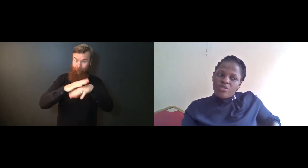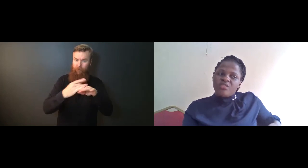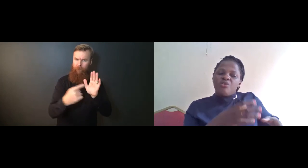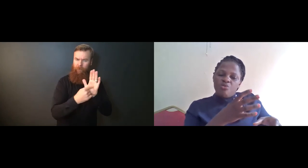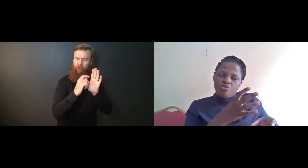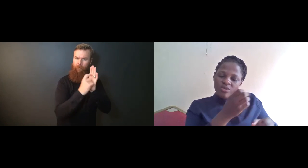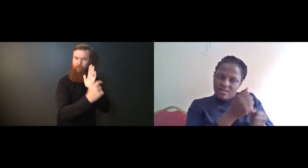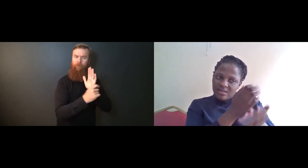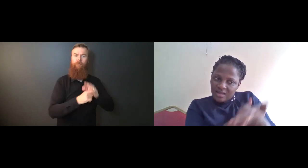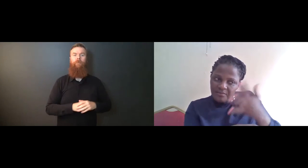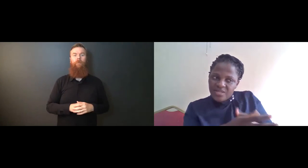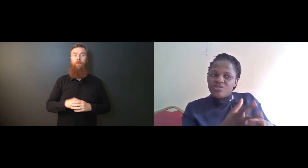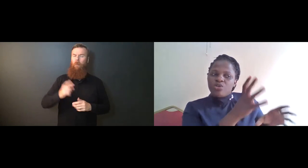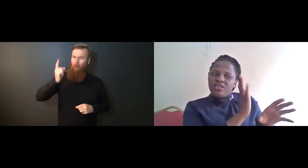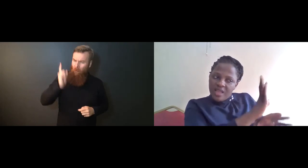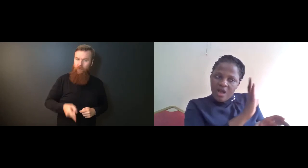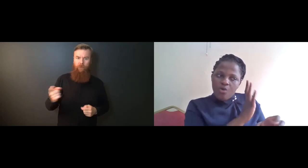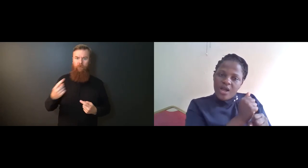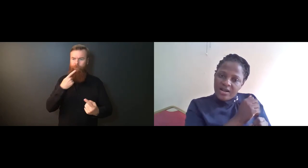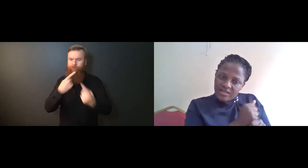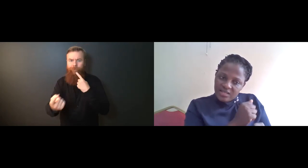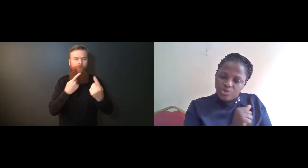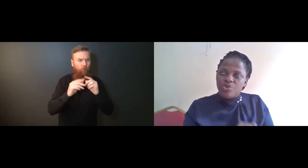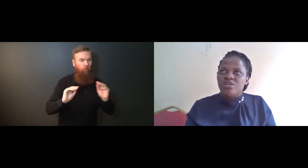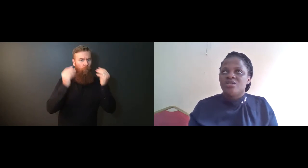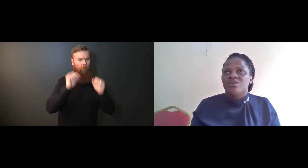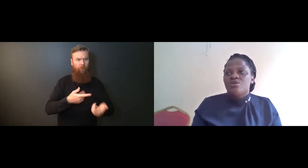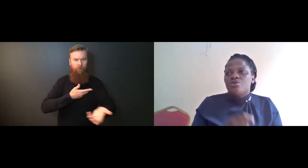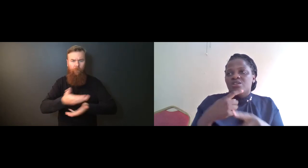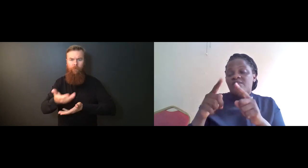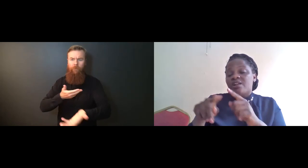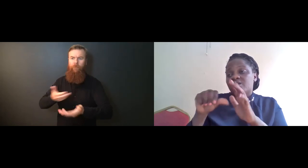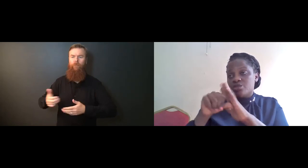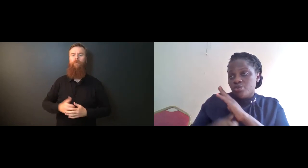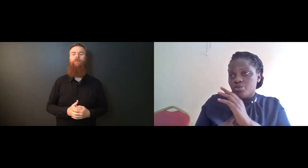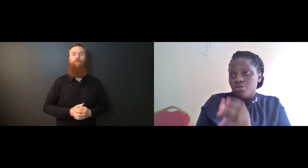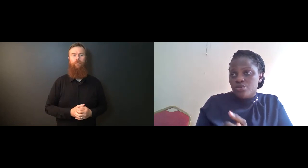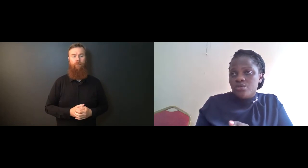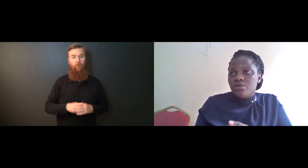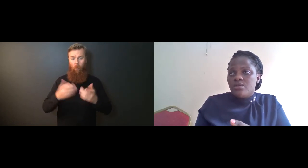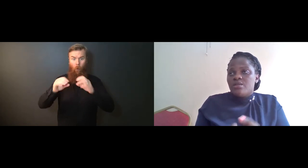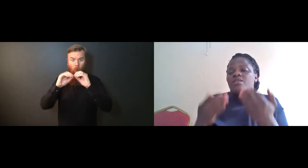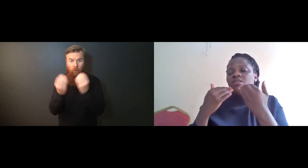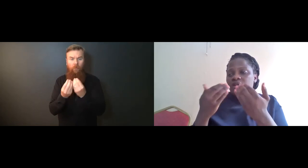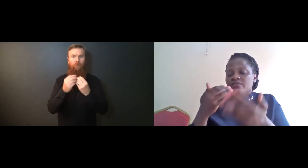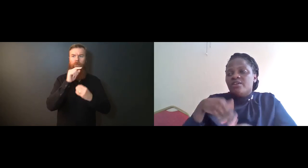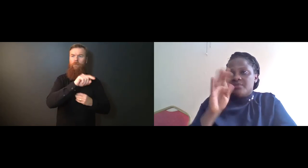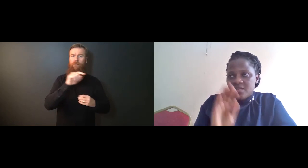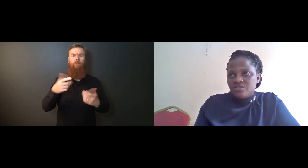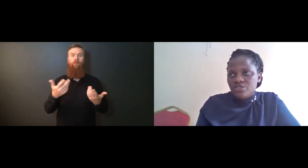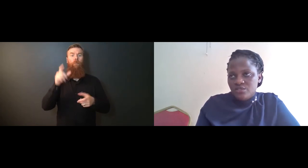consult the youth, the organizations for disability, to see that different issues